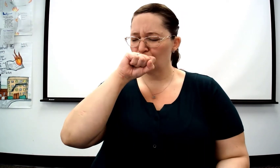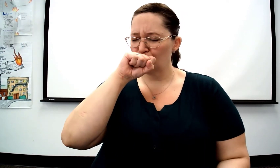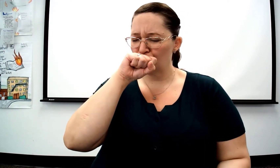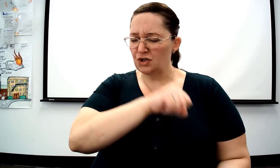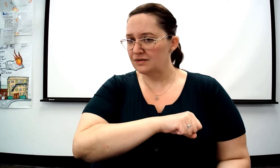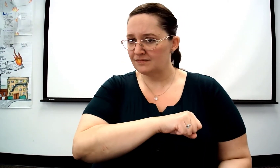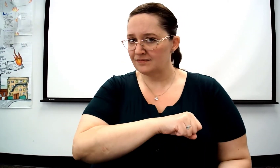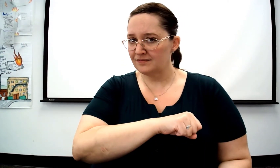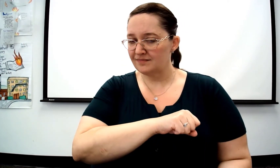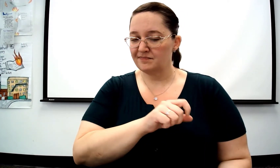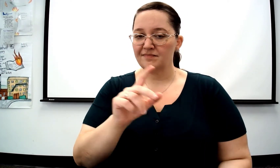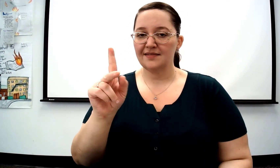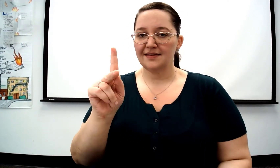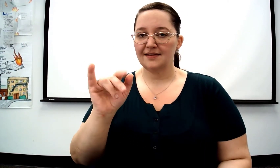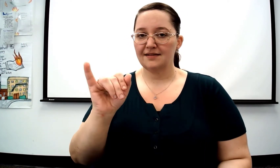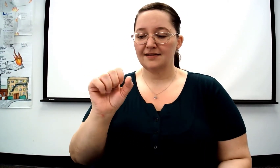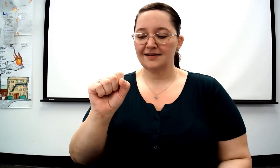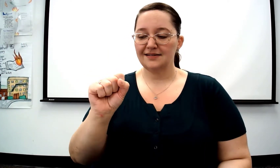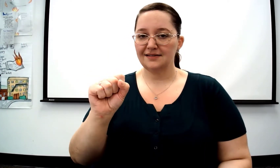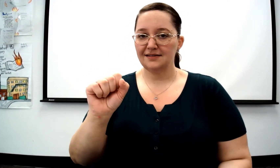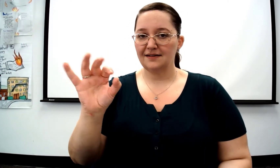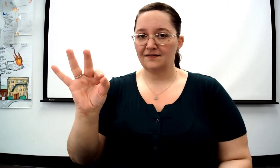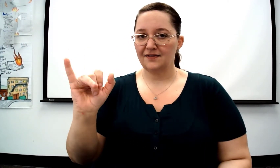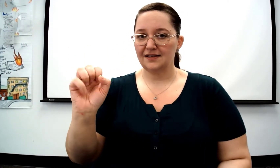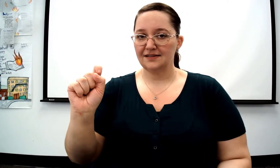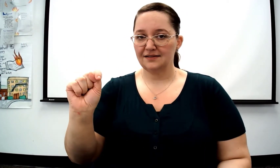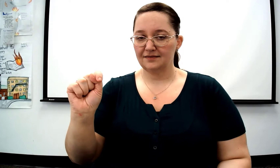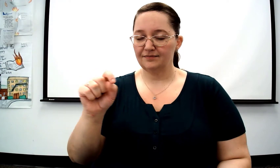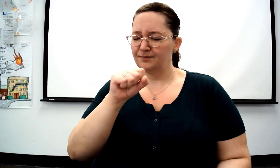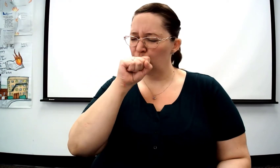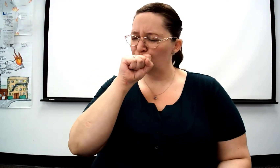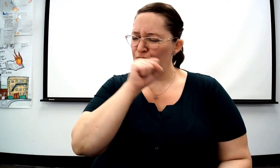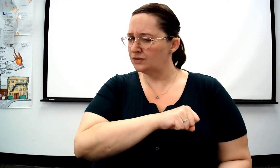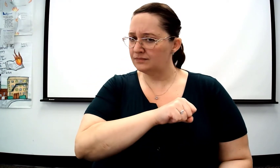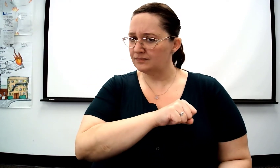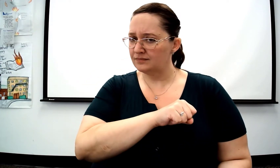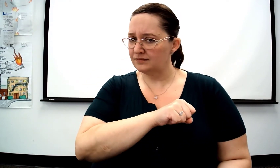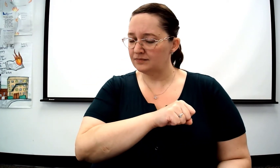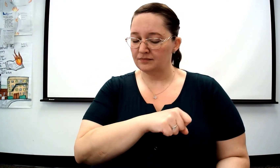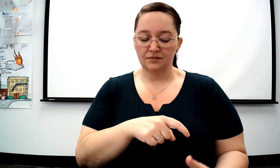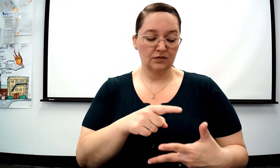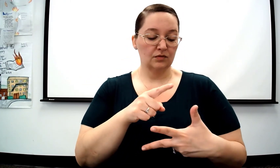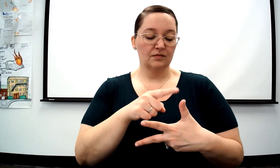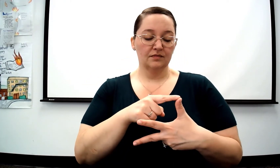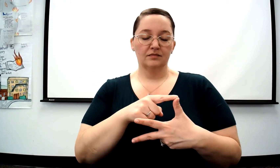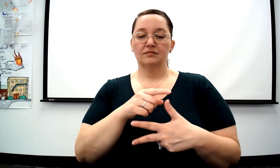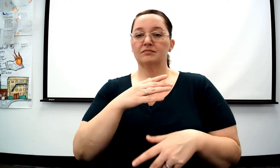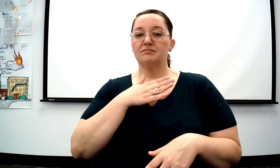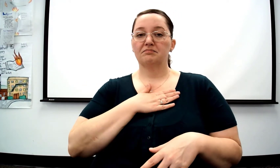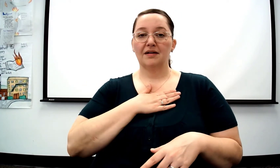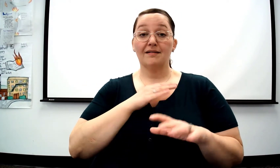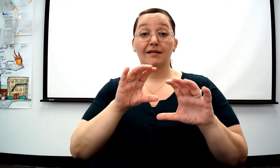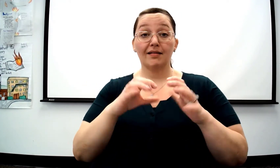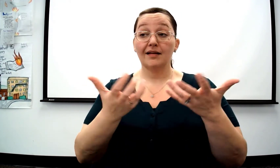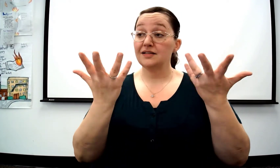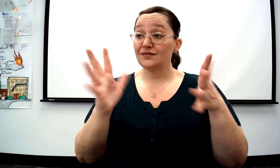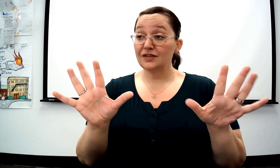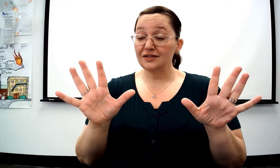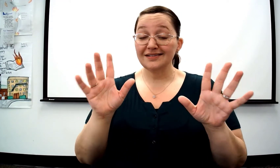family. This one is called kiss fist. This is for saying that you love things. So